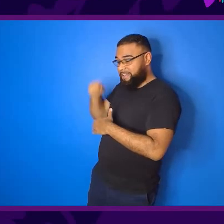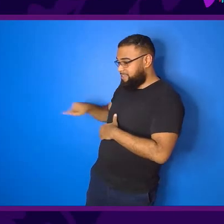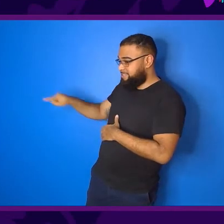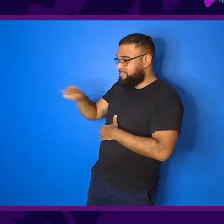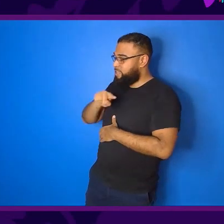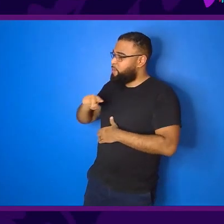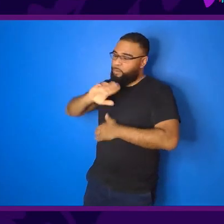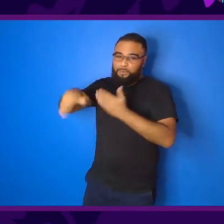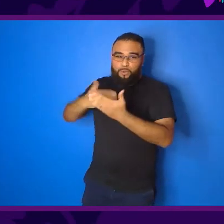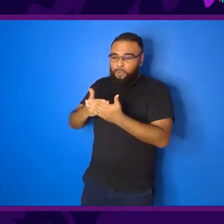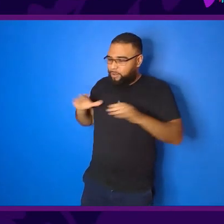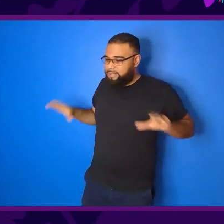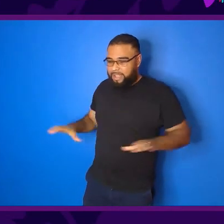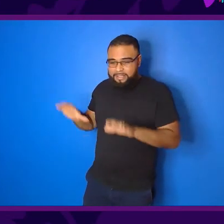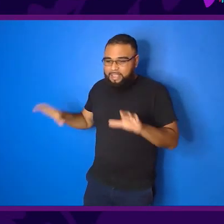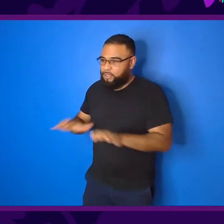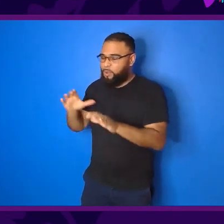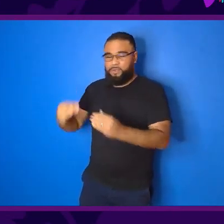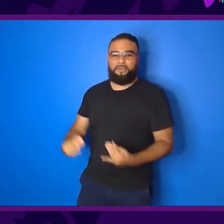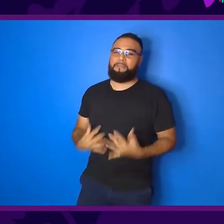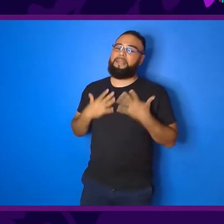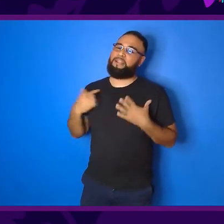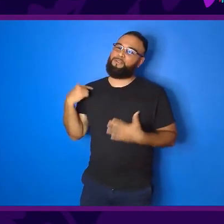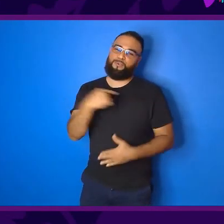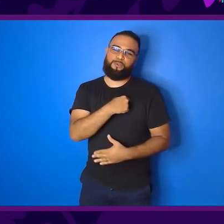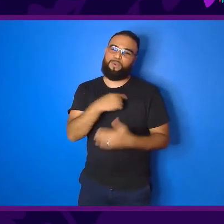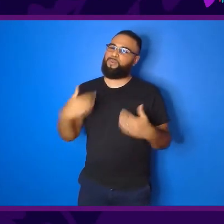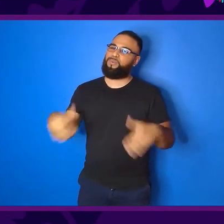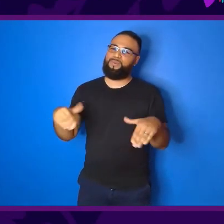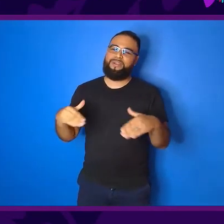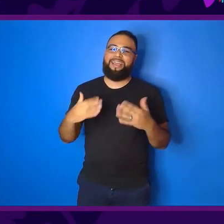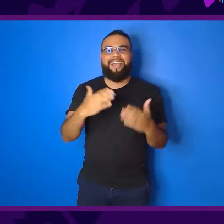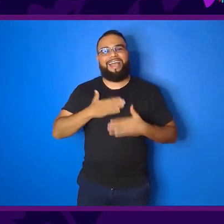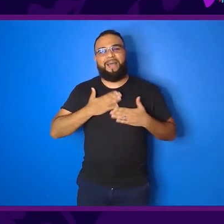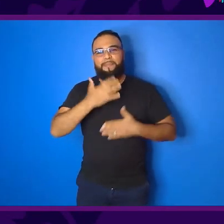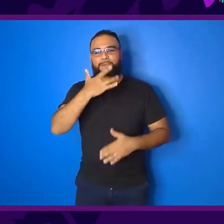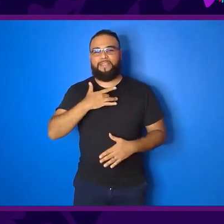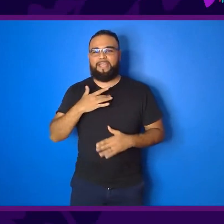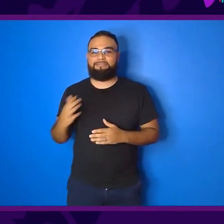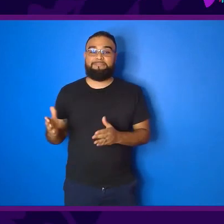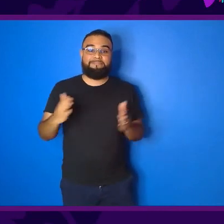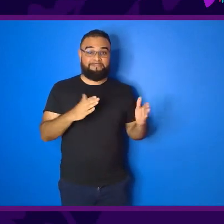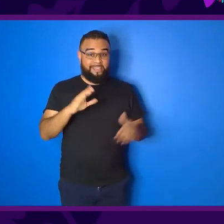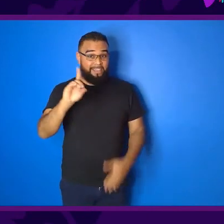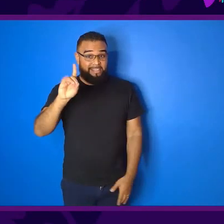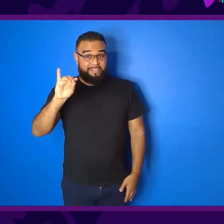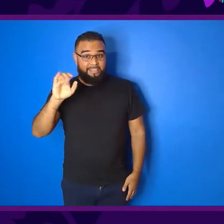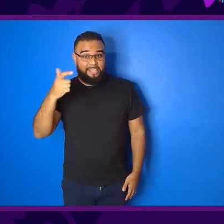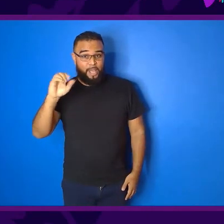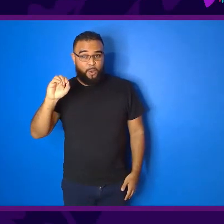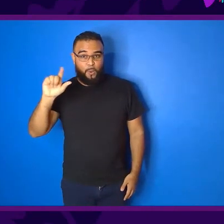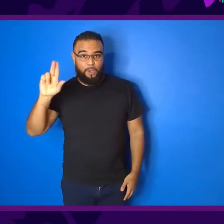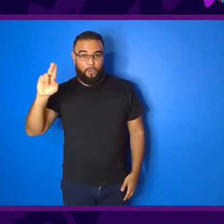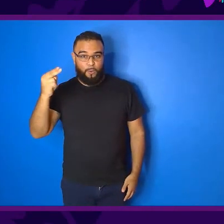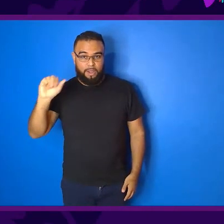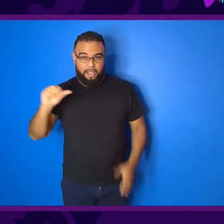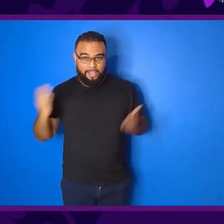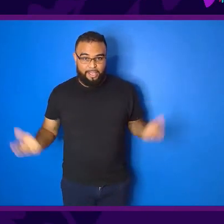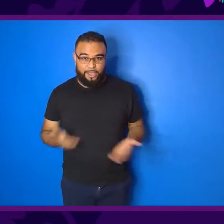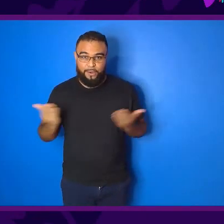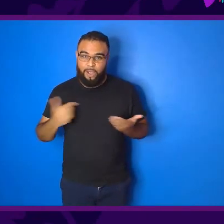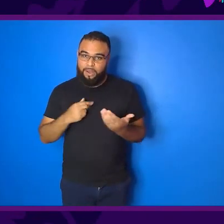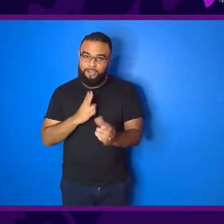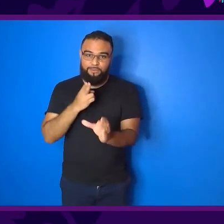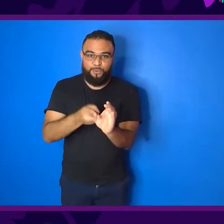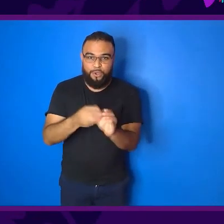nos inspiras. Happy birthday. Dolores, Diego Luna here. Just want to be part of your celebration, and